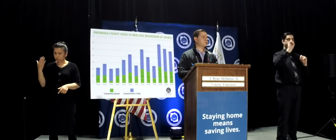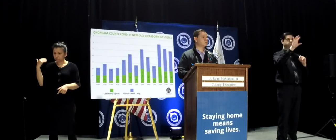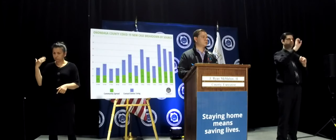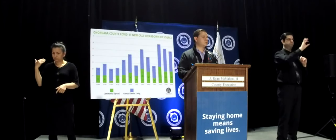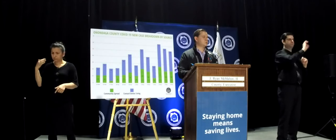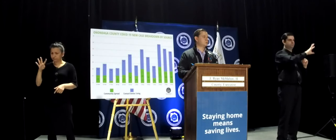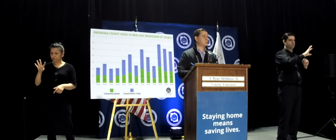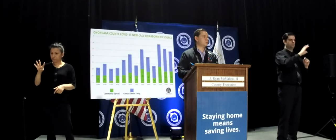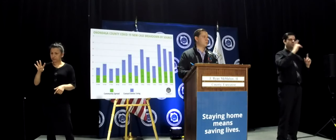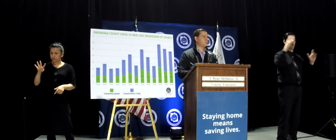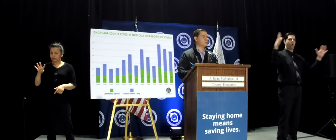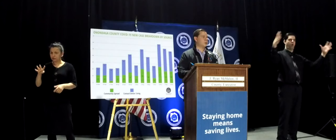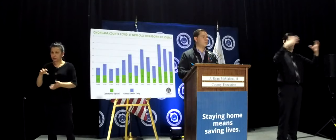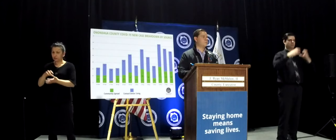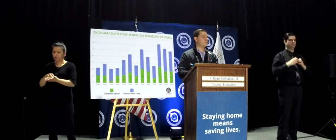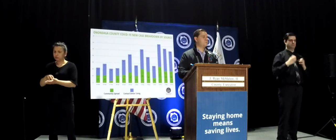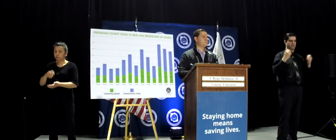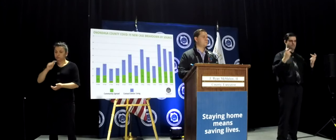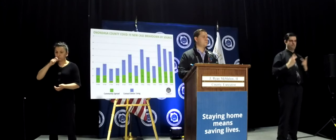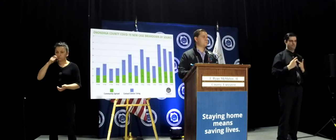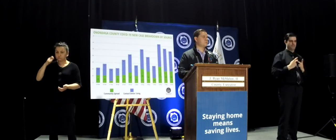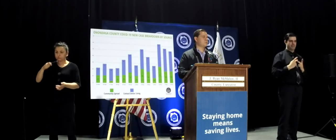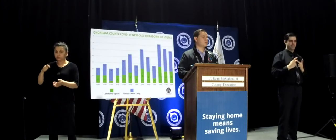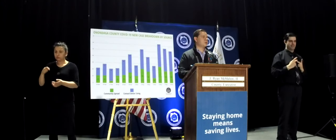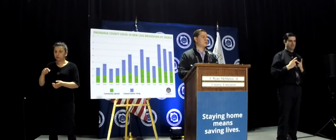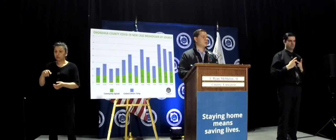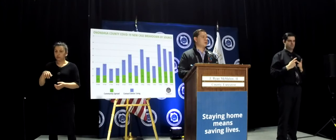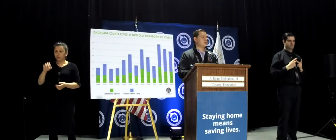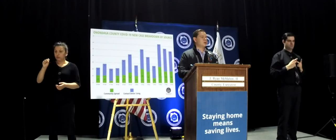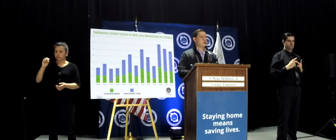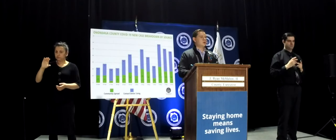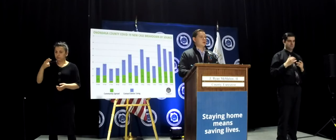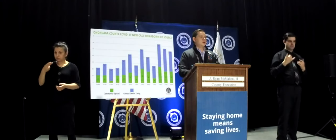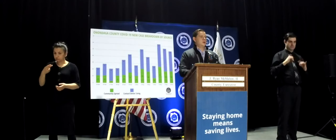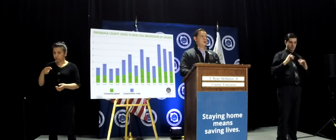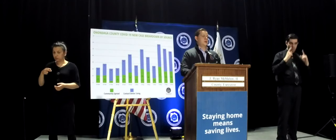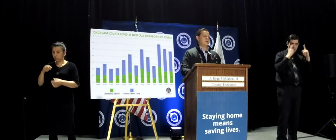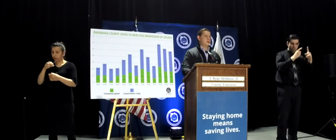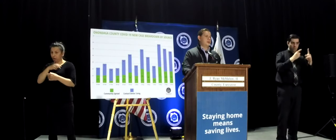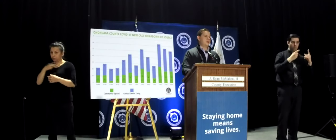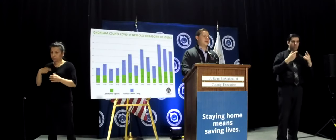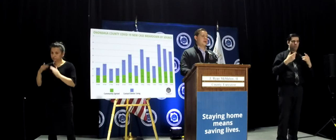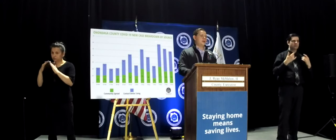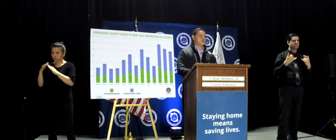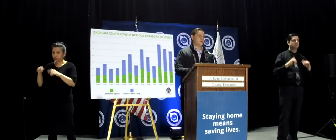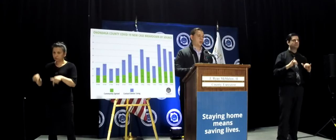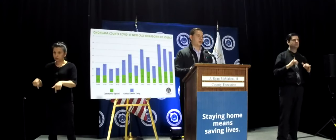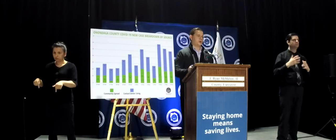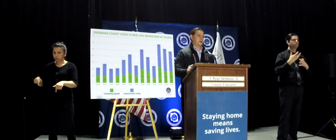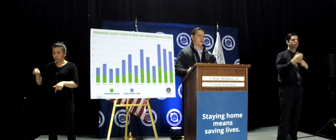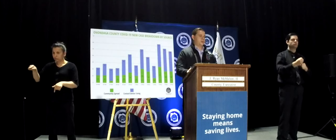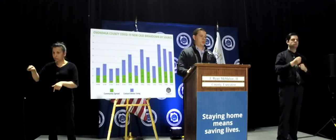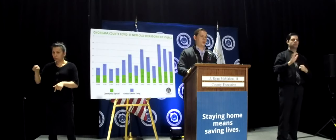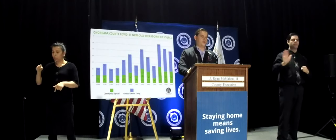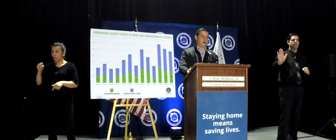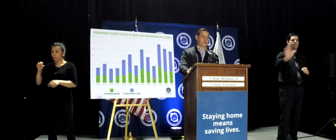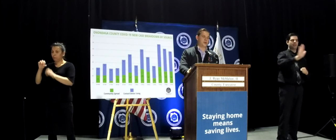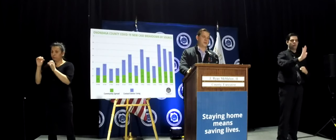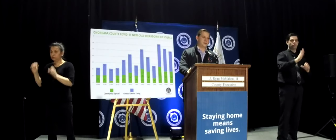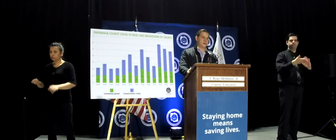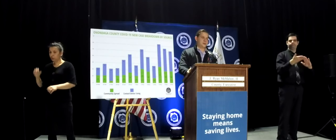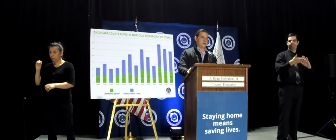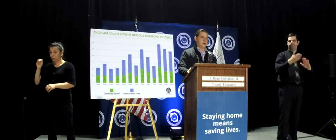this week. Yeah. Is that still important, or can you? It is important, and it's important